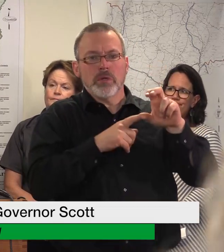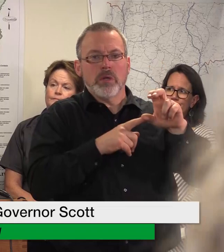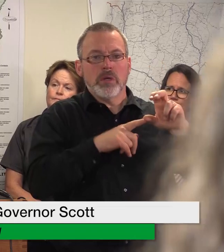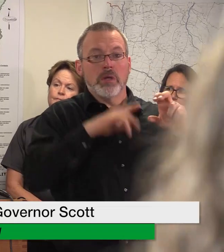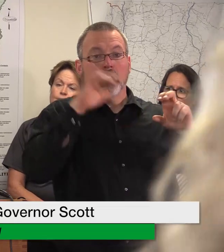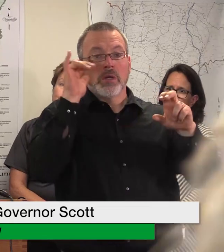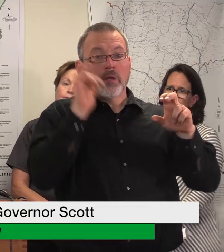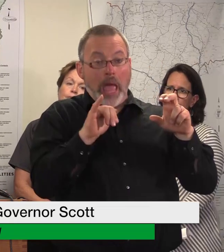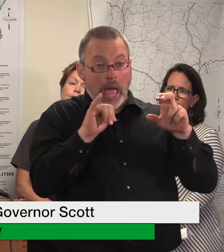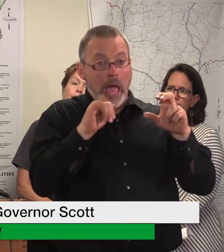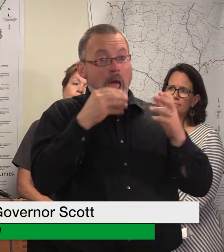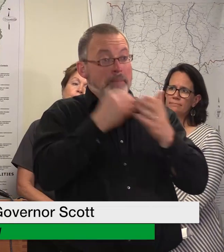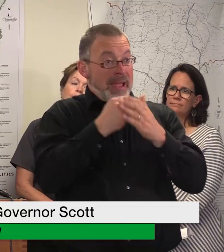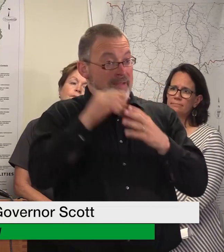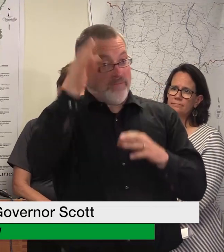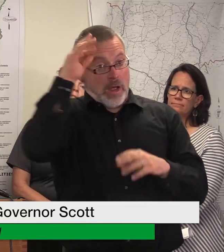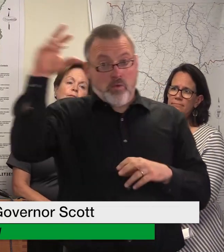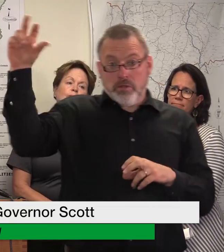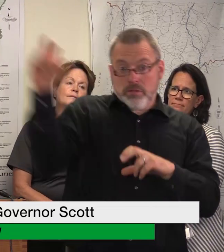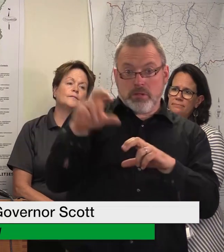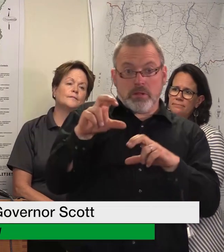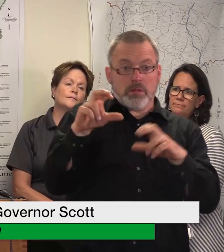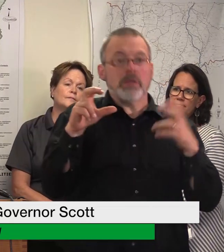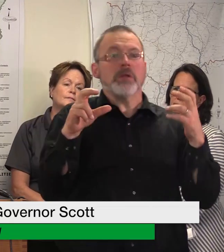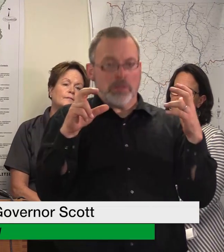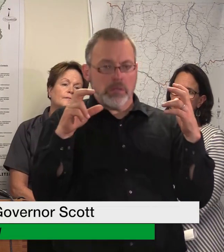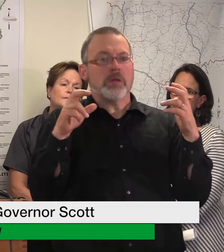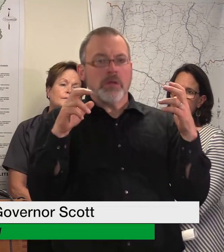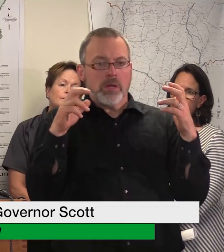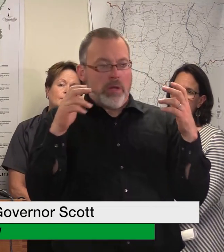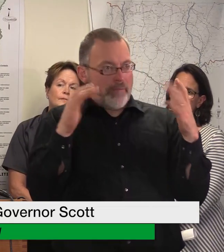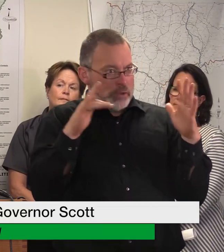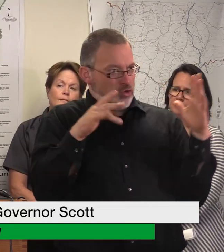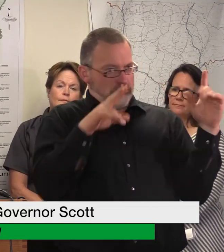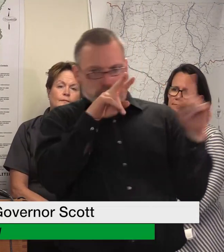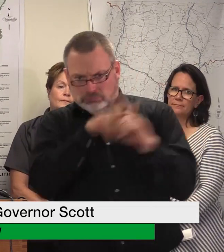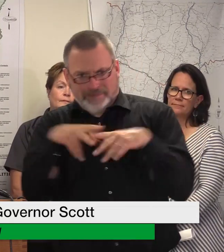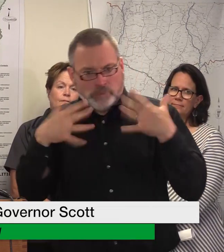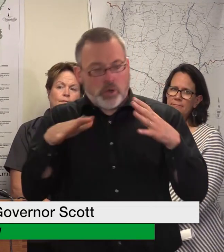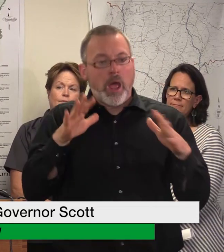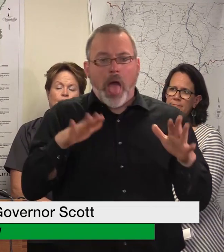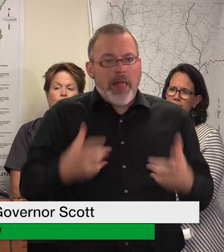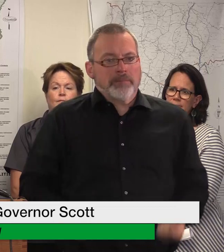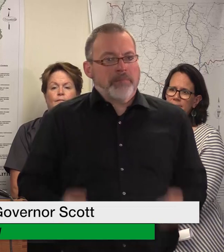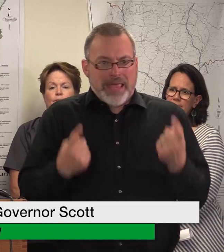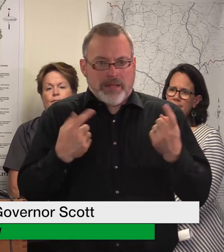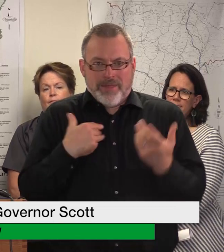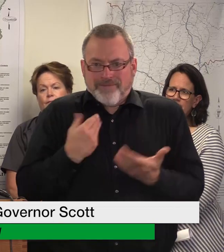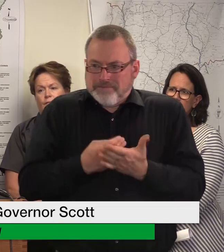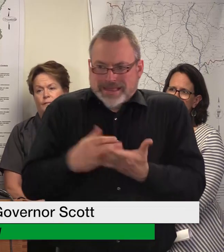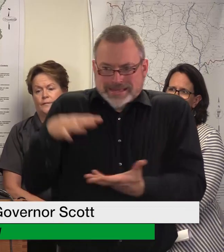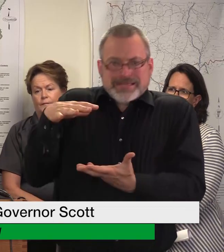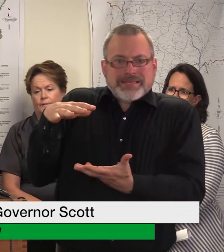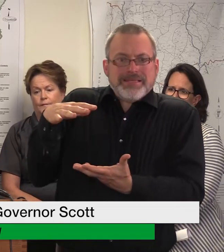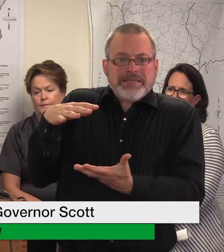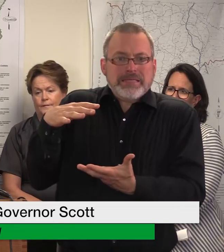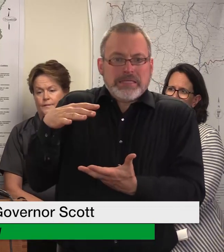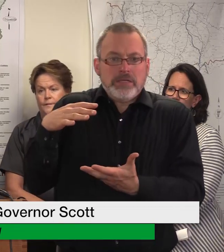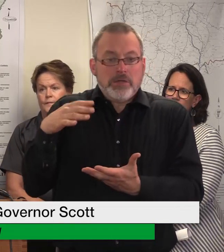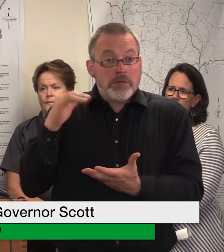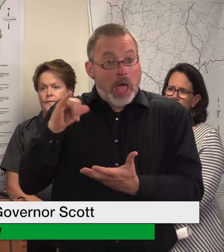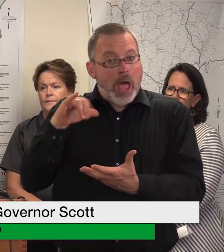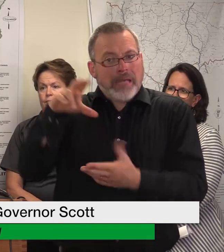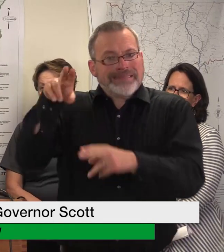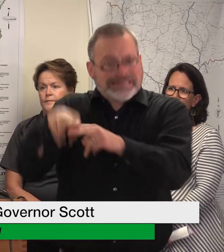from the federal government that we is allocated but not spent. So we have it in the bank. We're collecting interest on it at